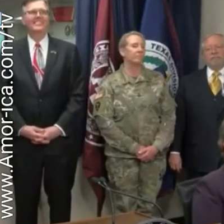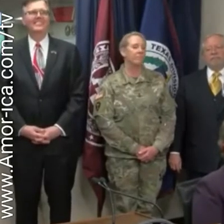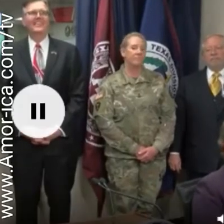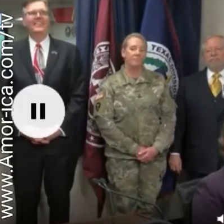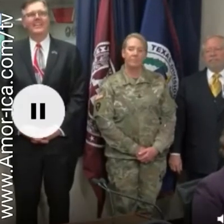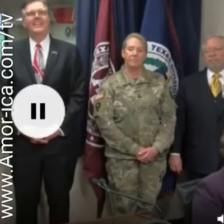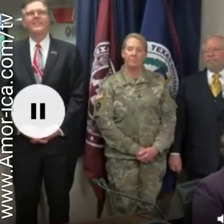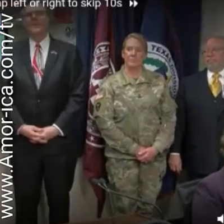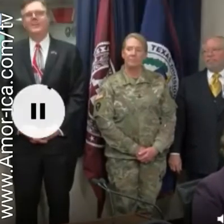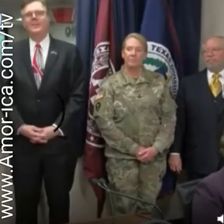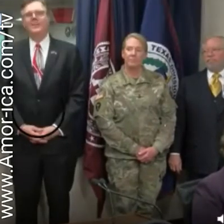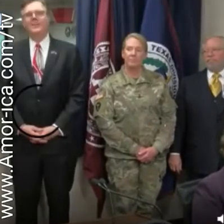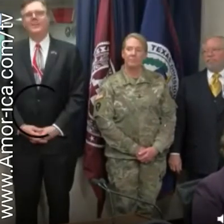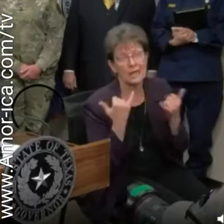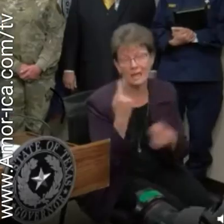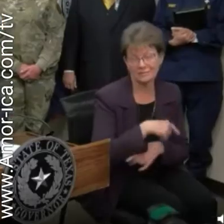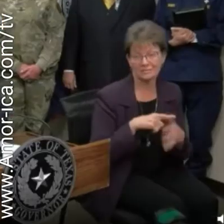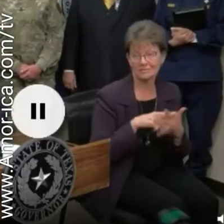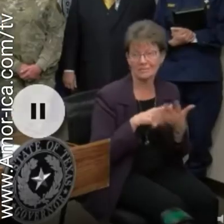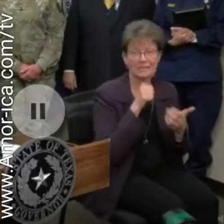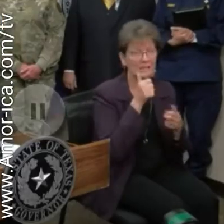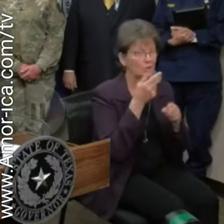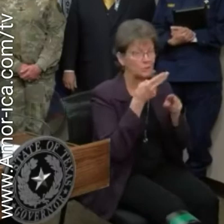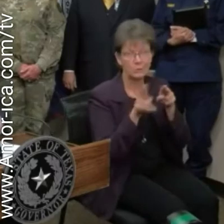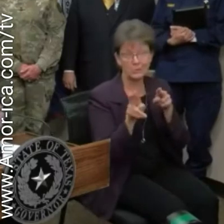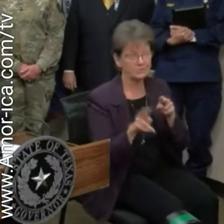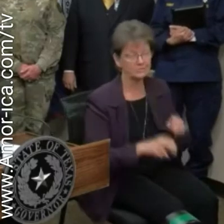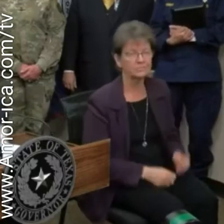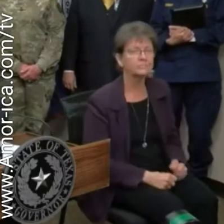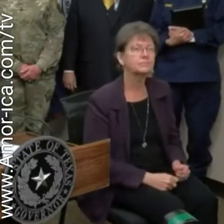I mean, it's very long one day.